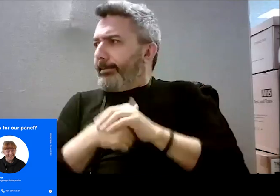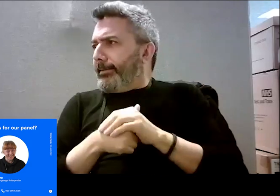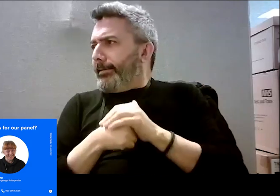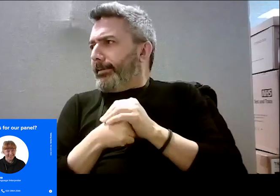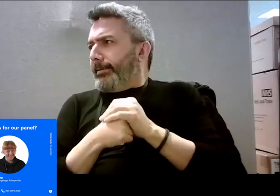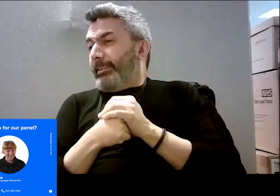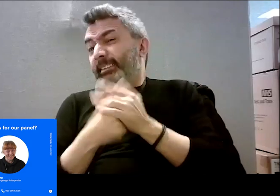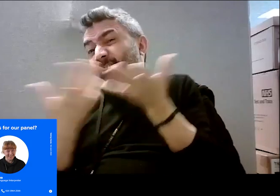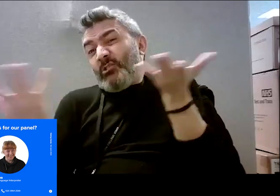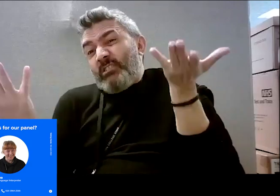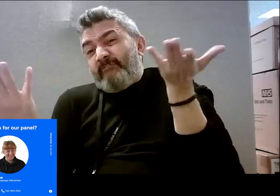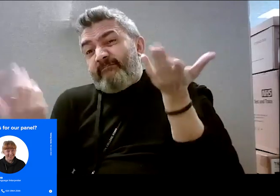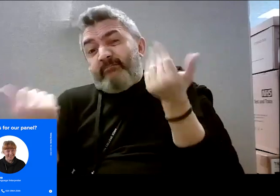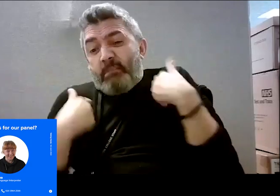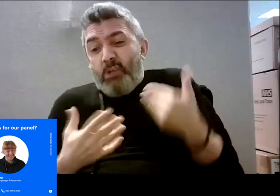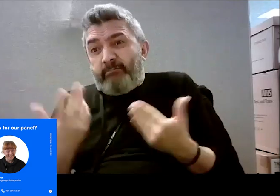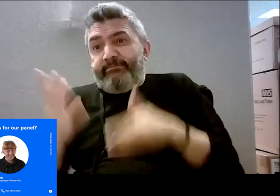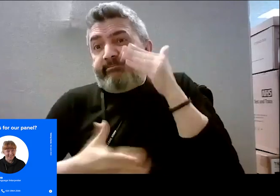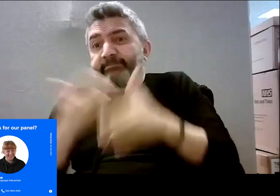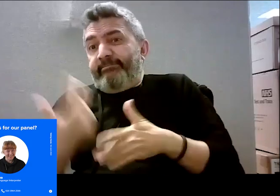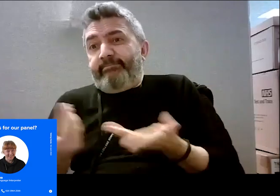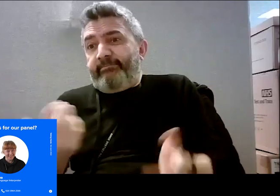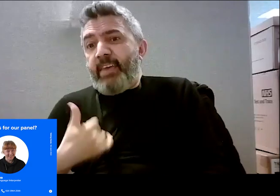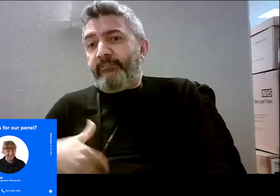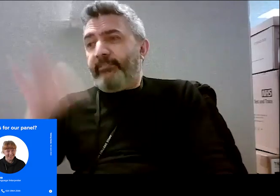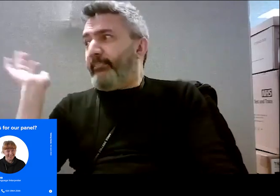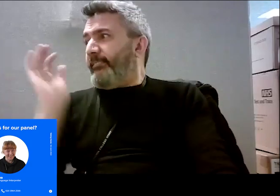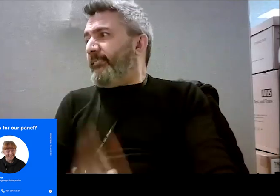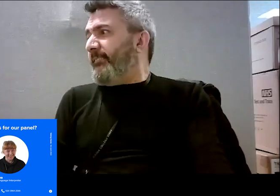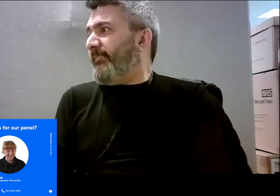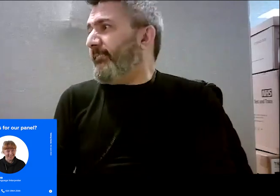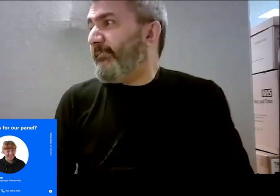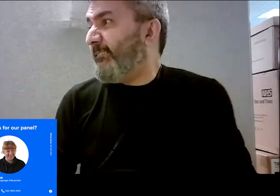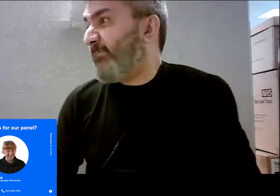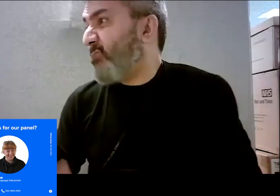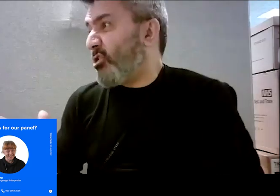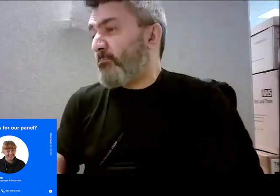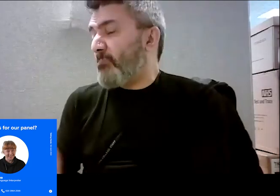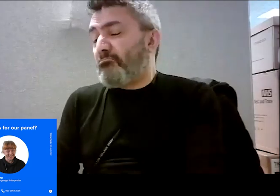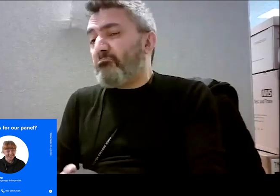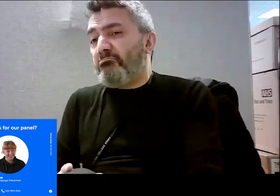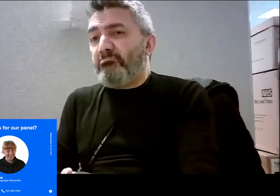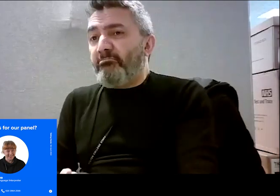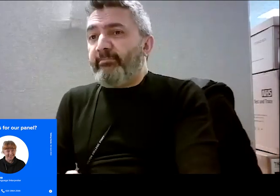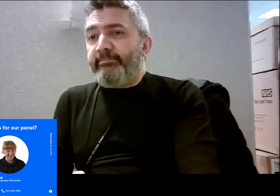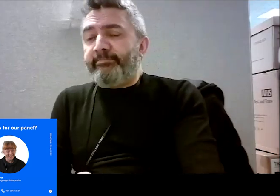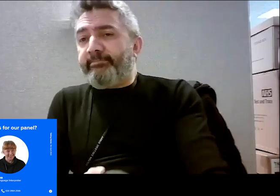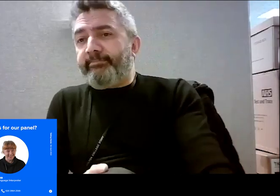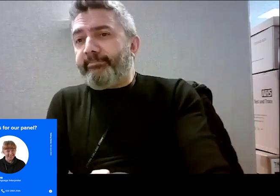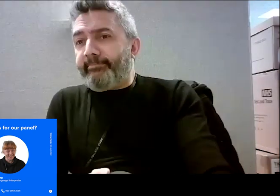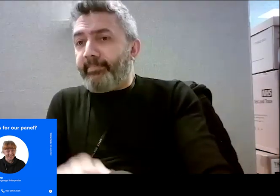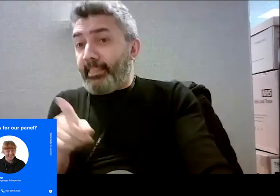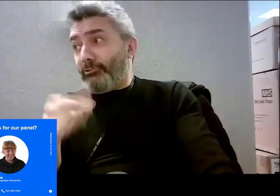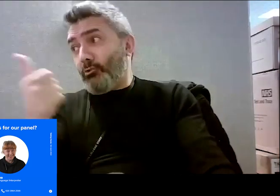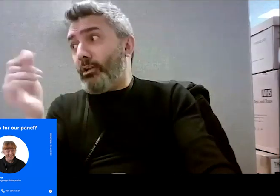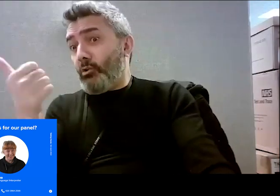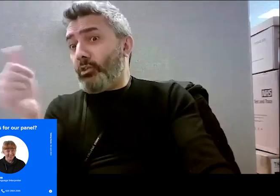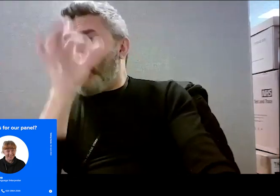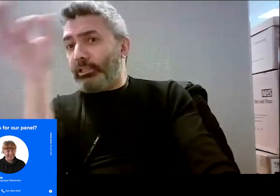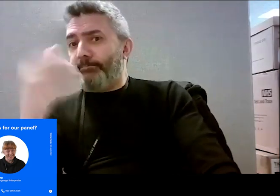sign a little bit stiffly after a while. But I've kind of got used. It's not something, I'm just kind of got used